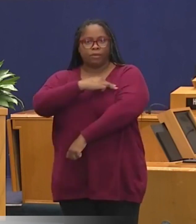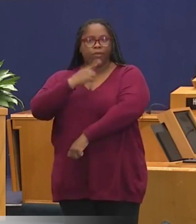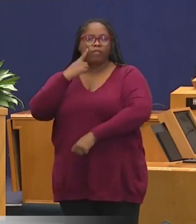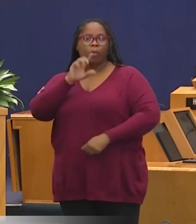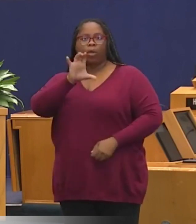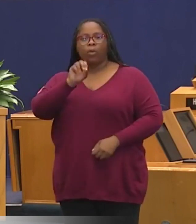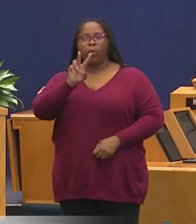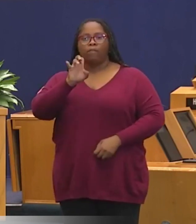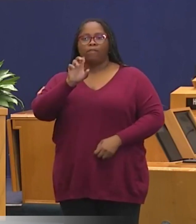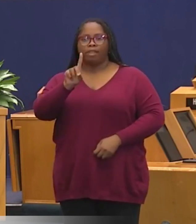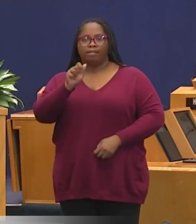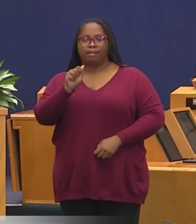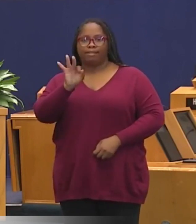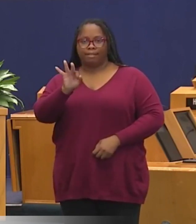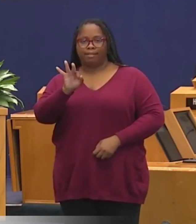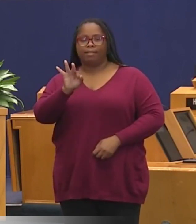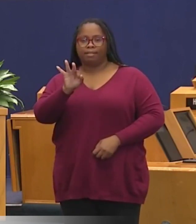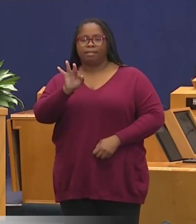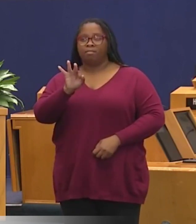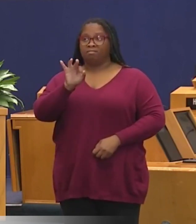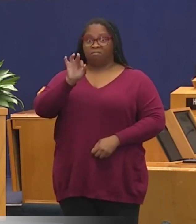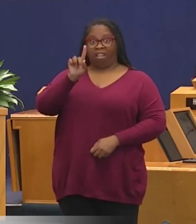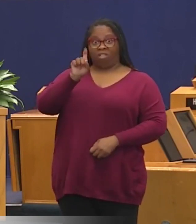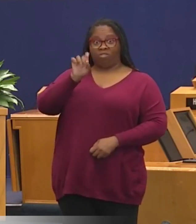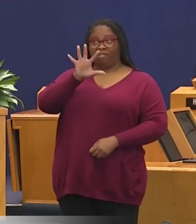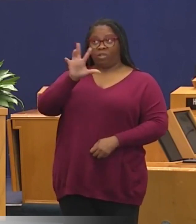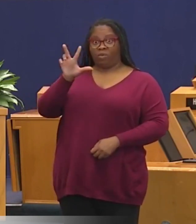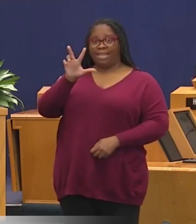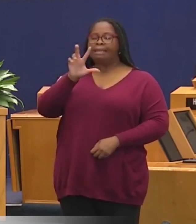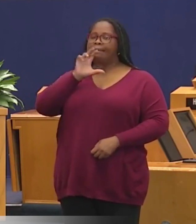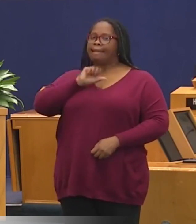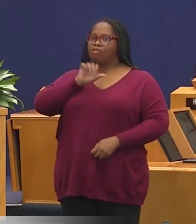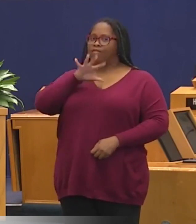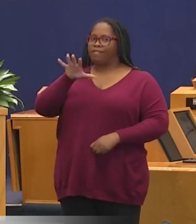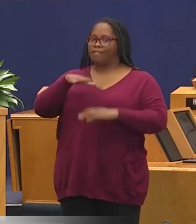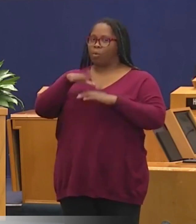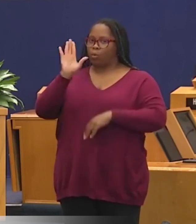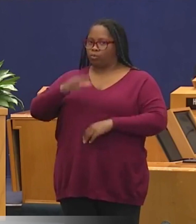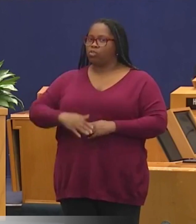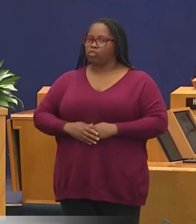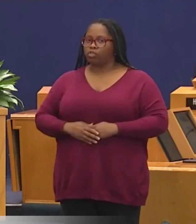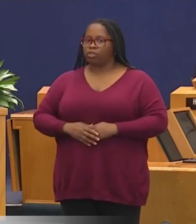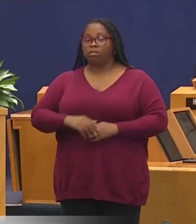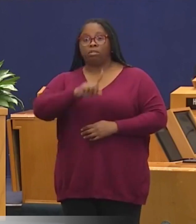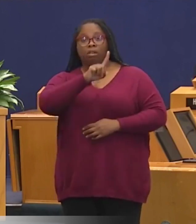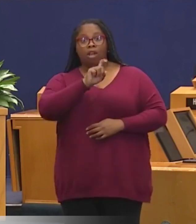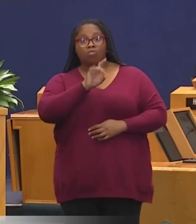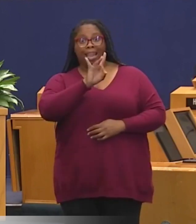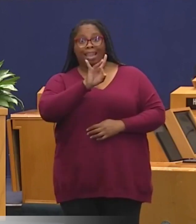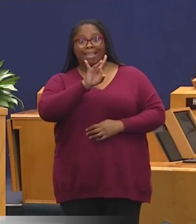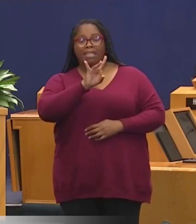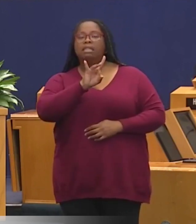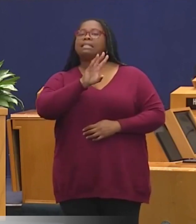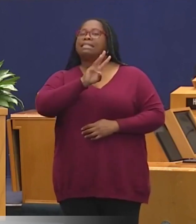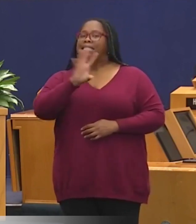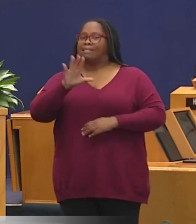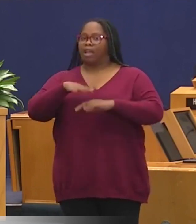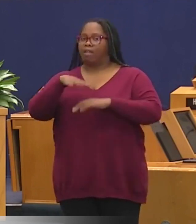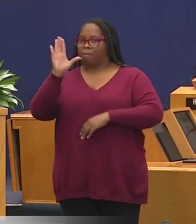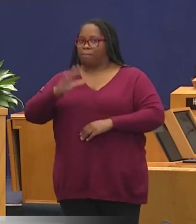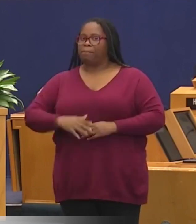and 153 of these people are 55 and older, and 108 are older than 65 years